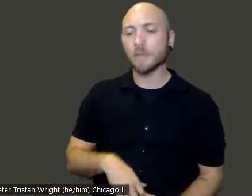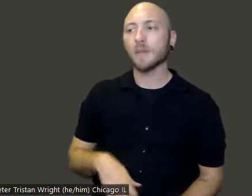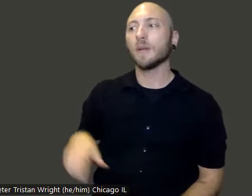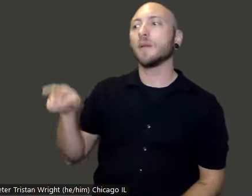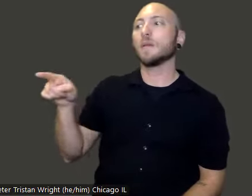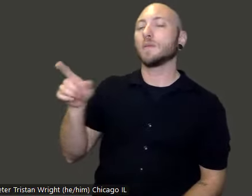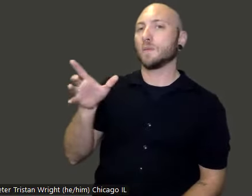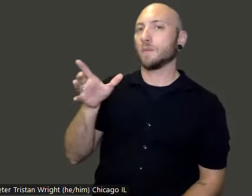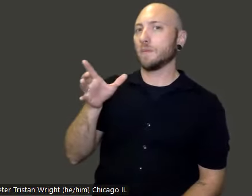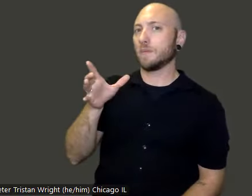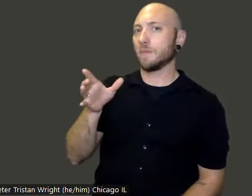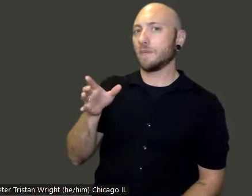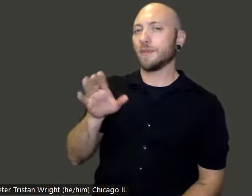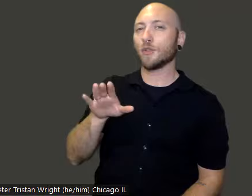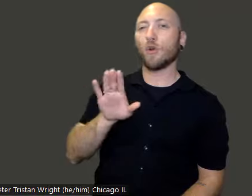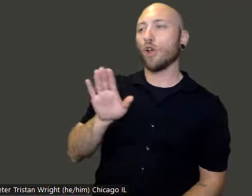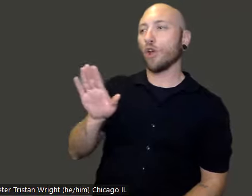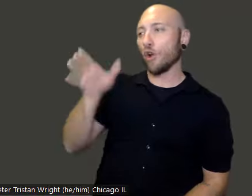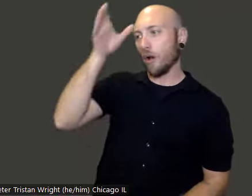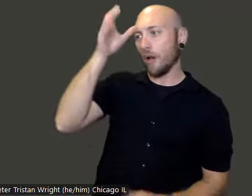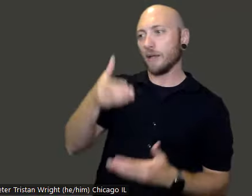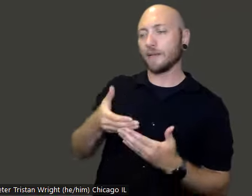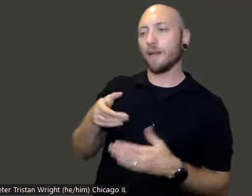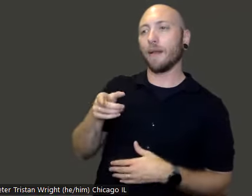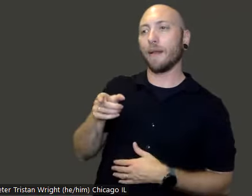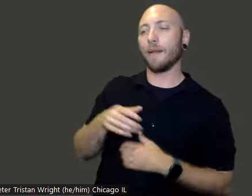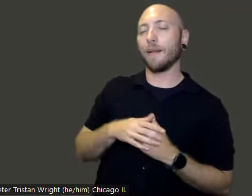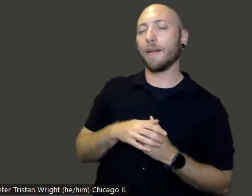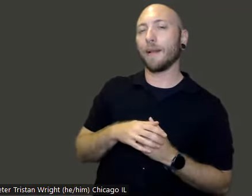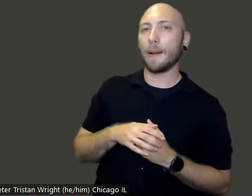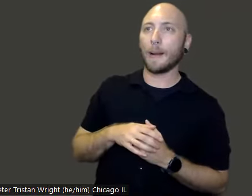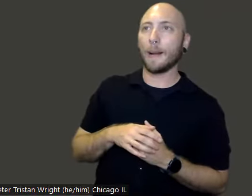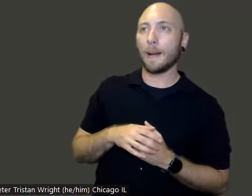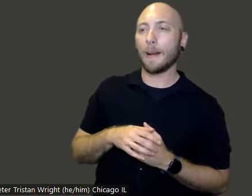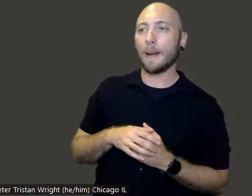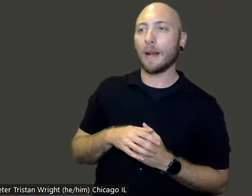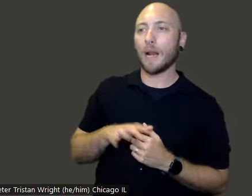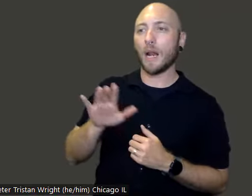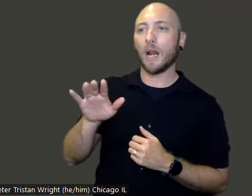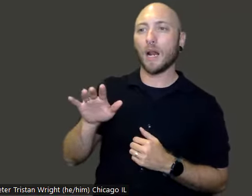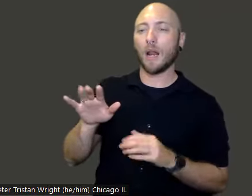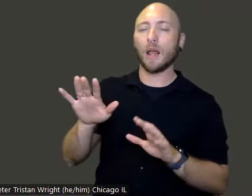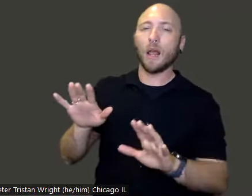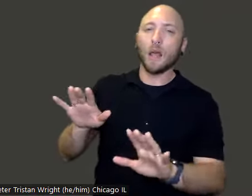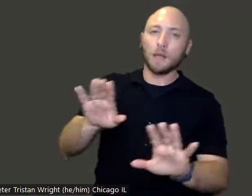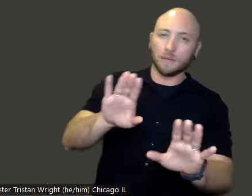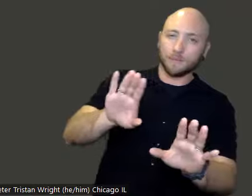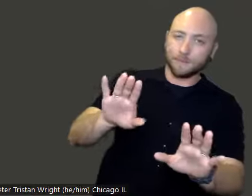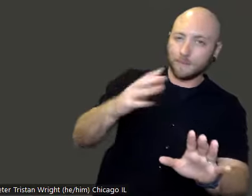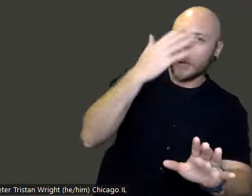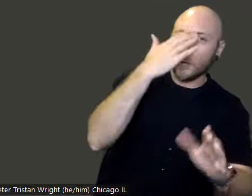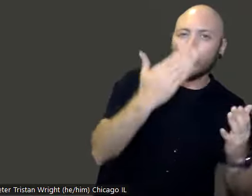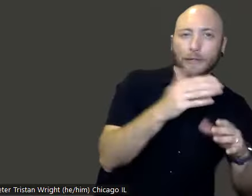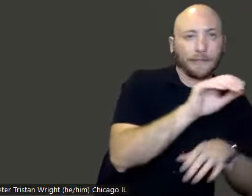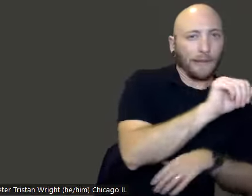son sells all these, like, I want to stay away from talking about drugs